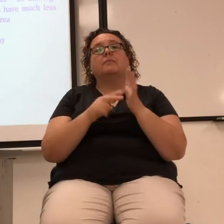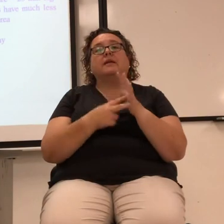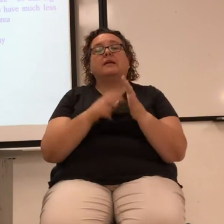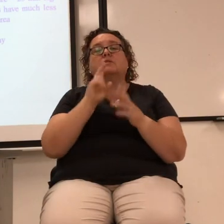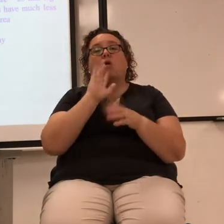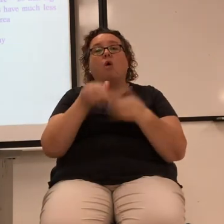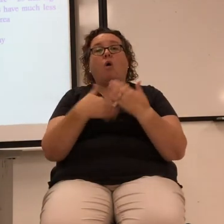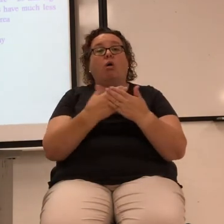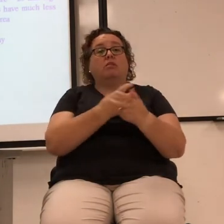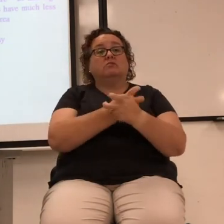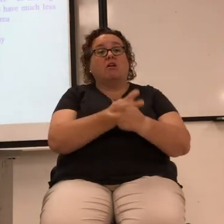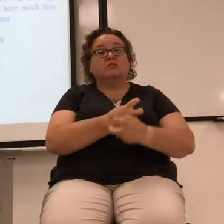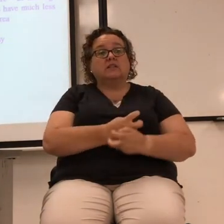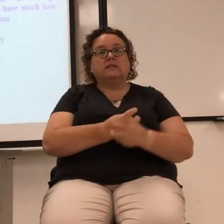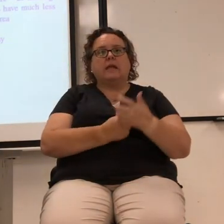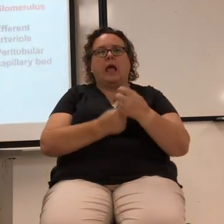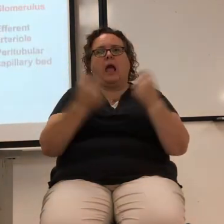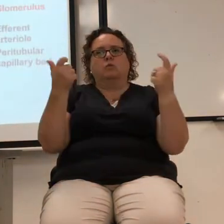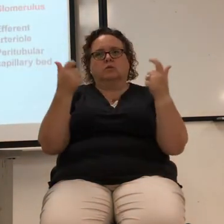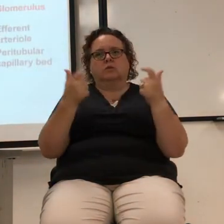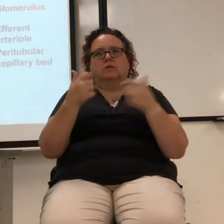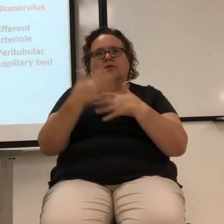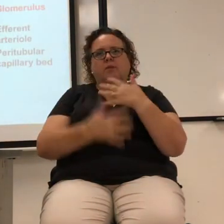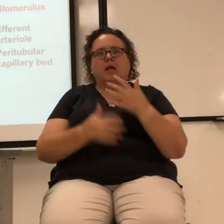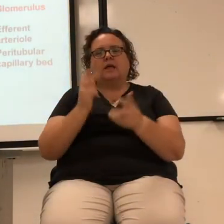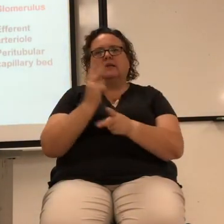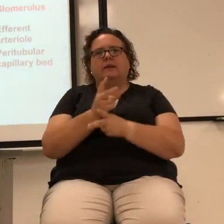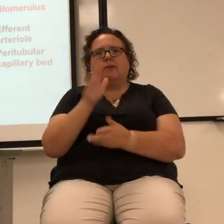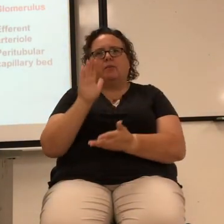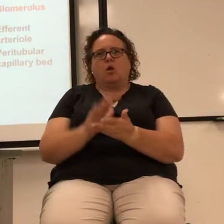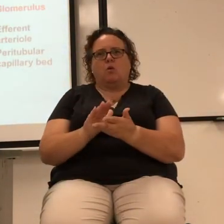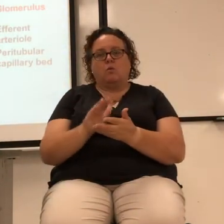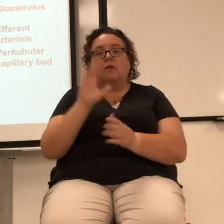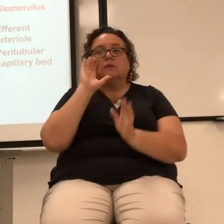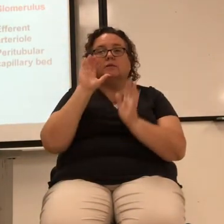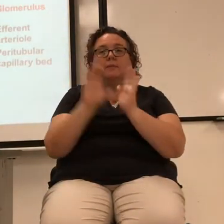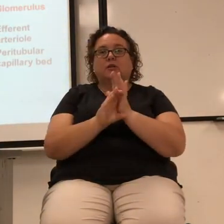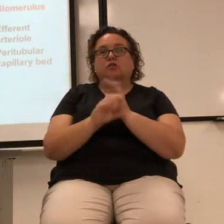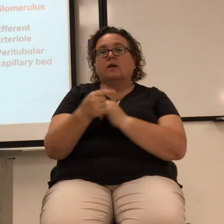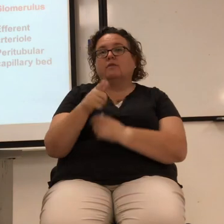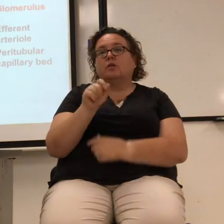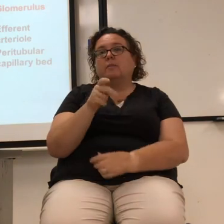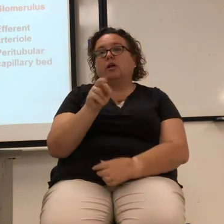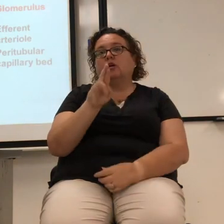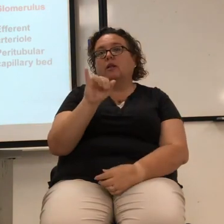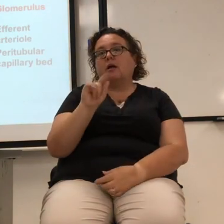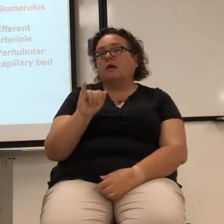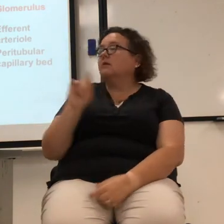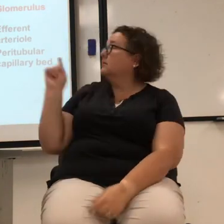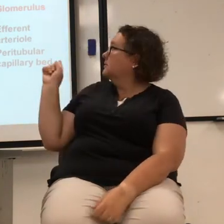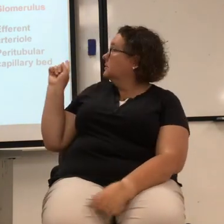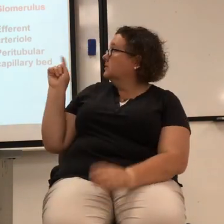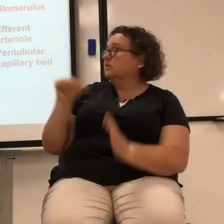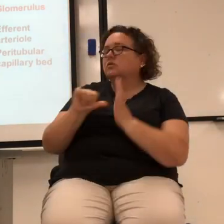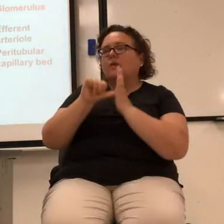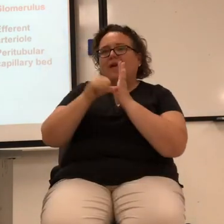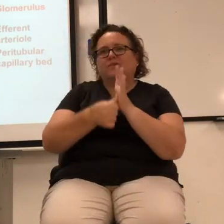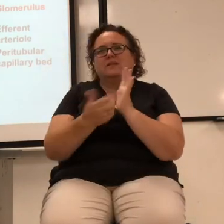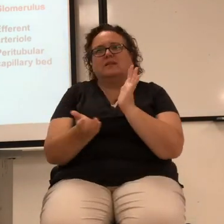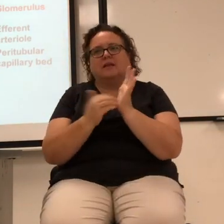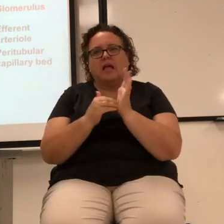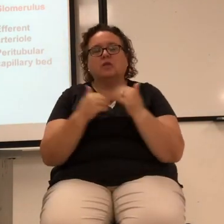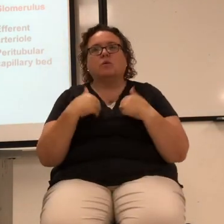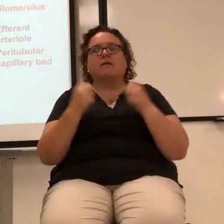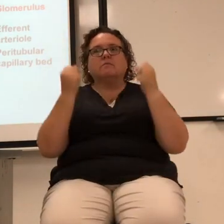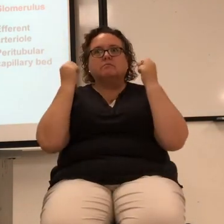products out of the blood, keep them low in the blood. That's the goal. Here's a picture of the glomeruli, just to impress upon you that you got a